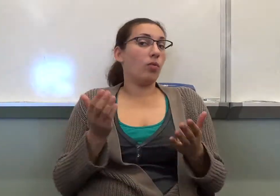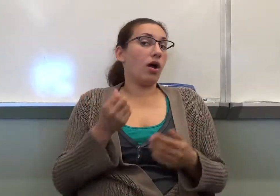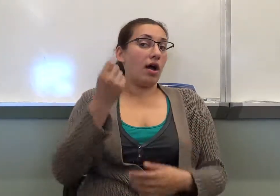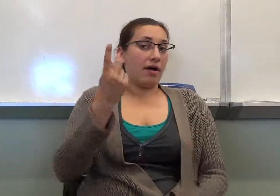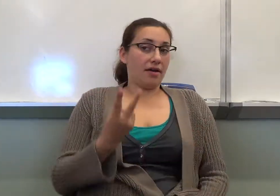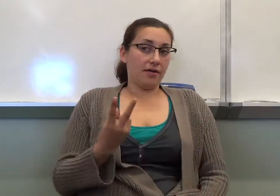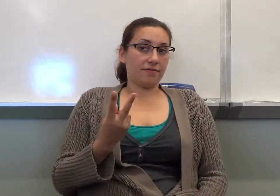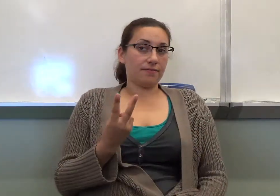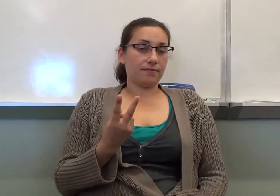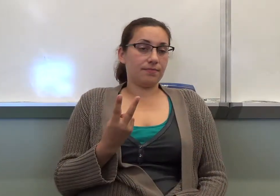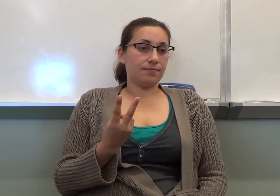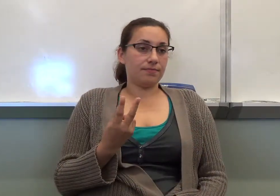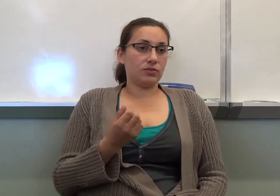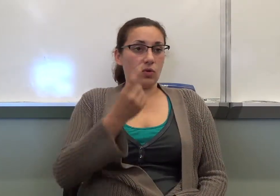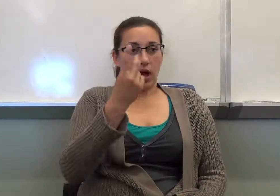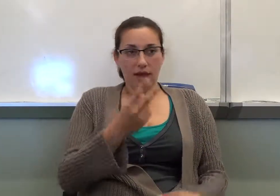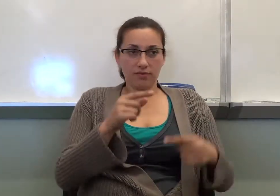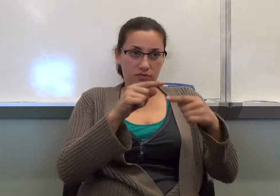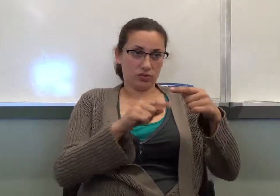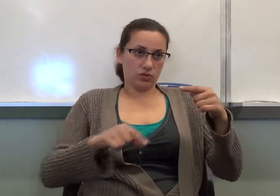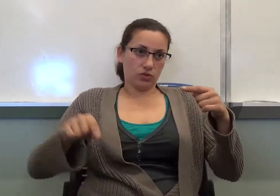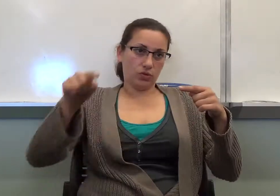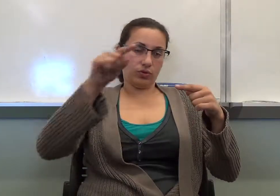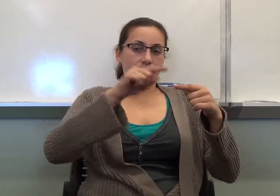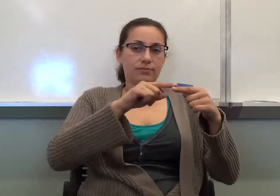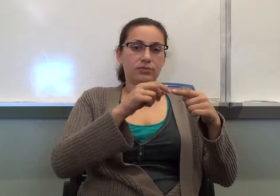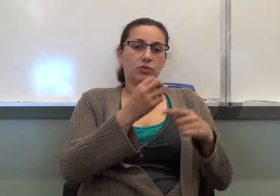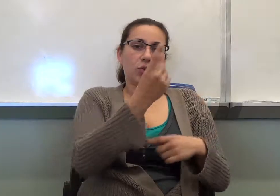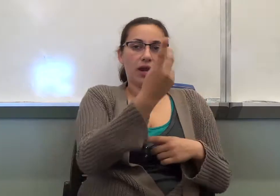that circular area. So it'll be 1/2 of 9 pi,